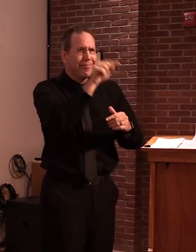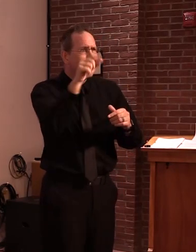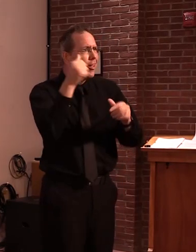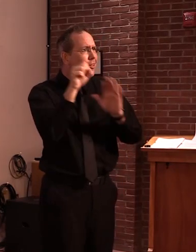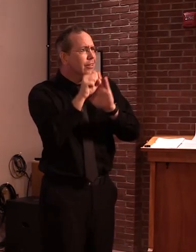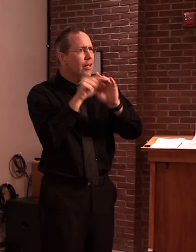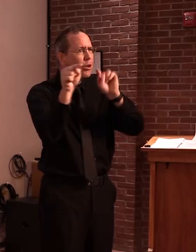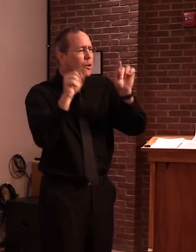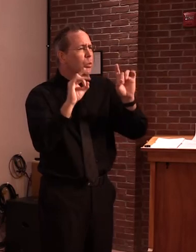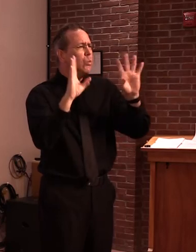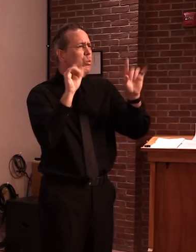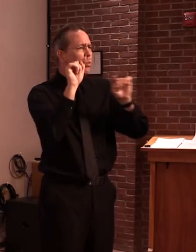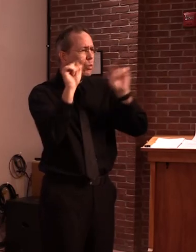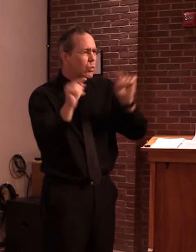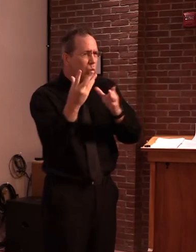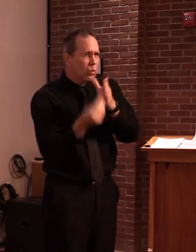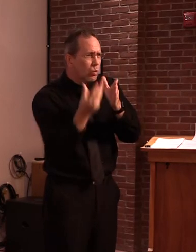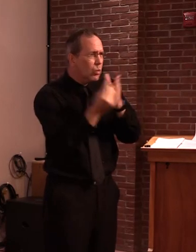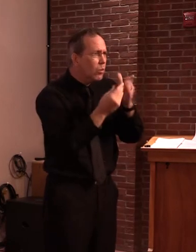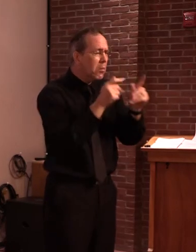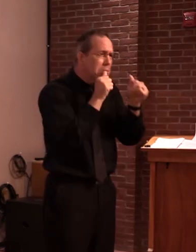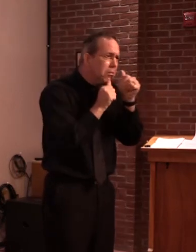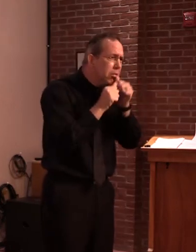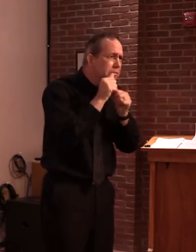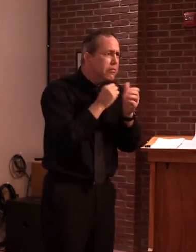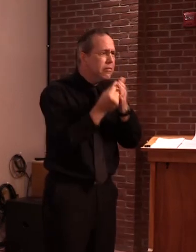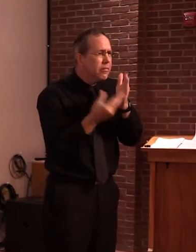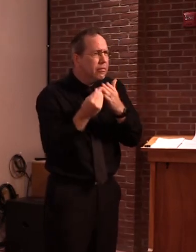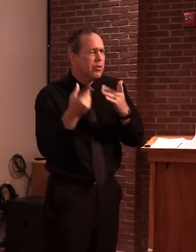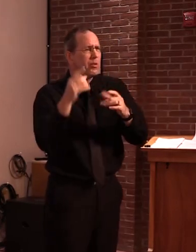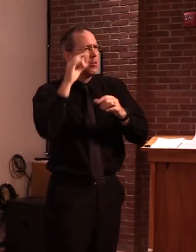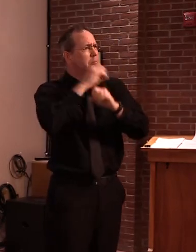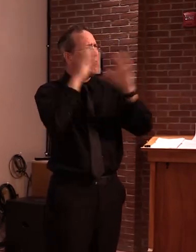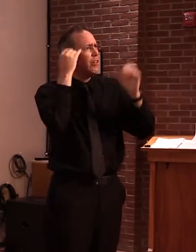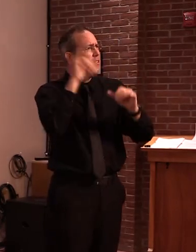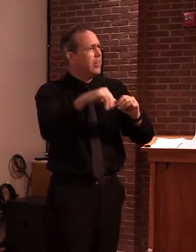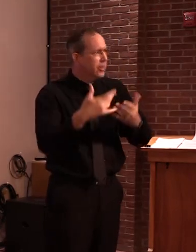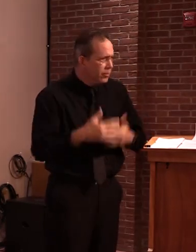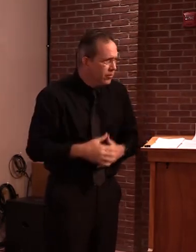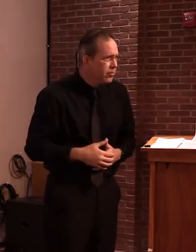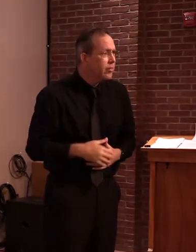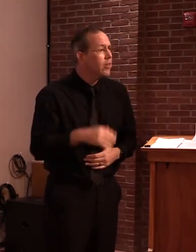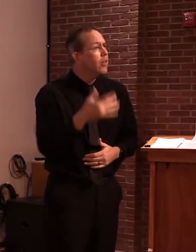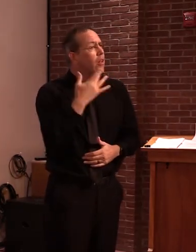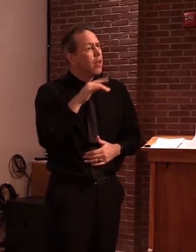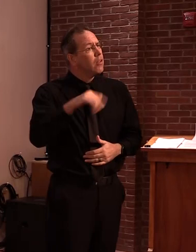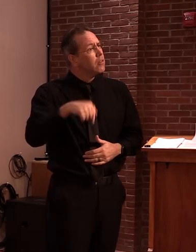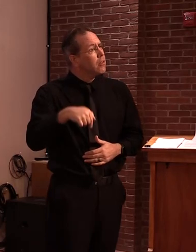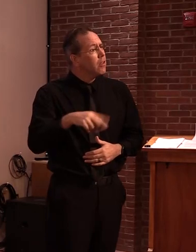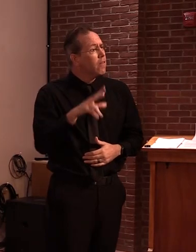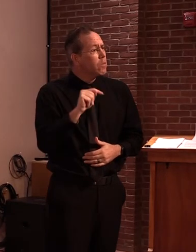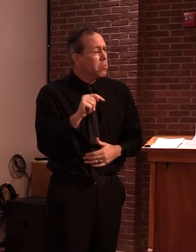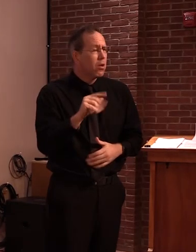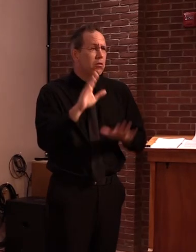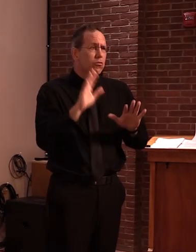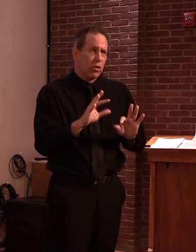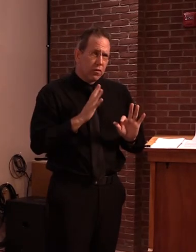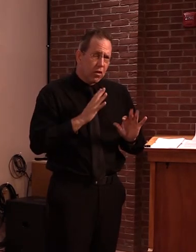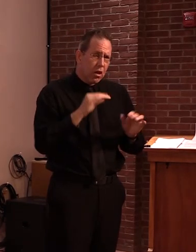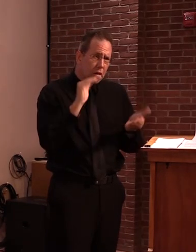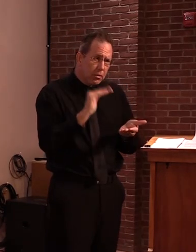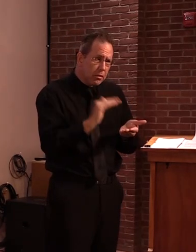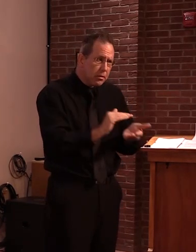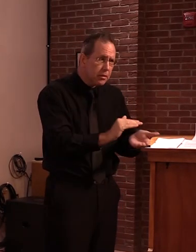part of our nation. And while our state has certainly been spared the worst, Vermonters too have lost family members, loved